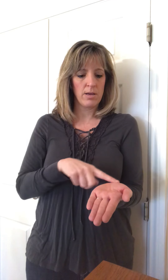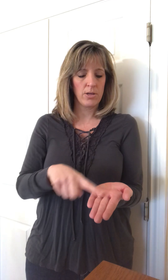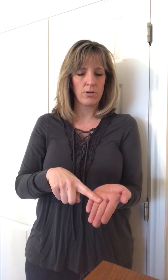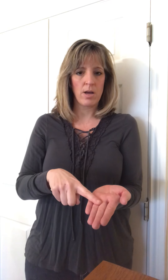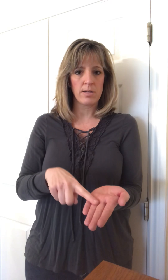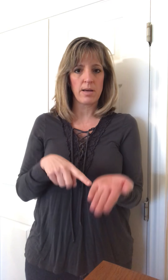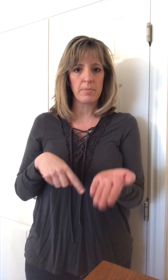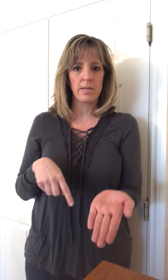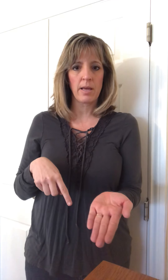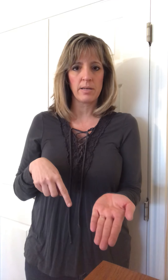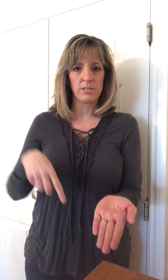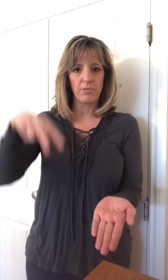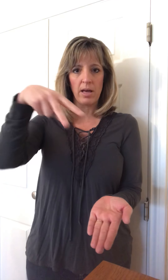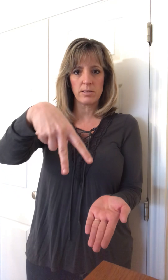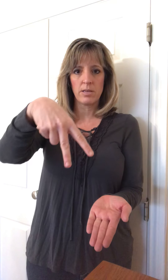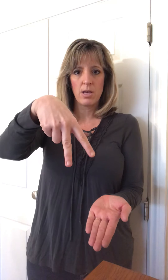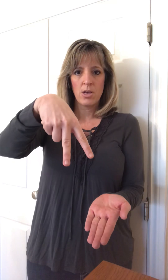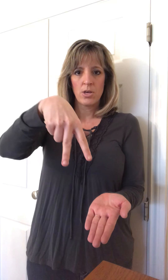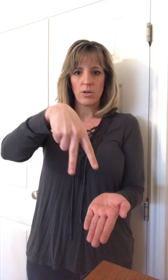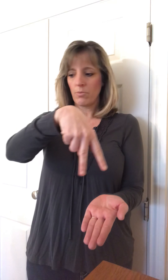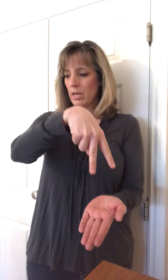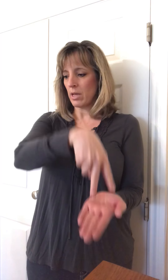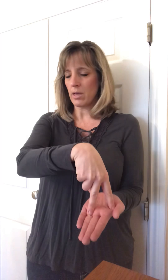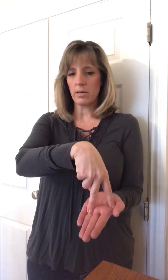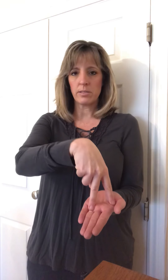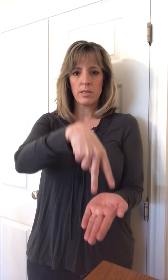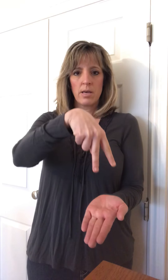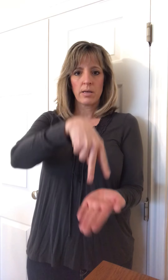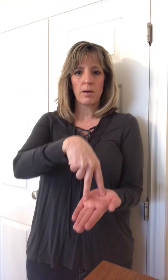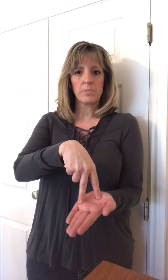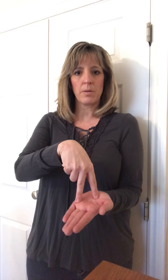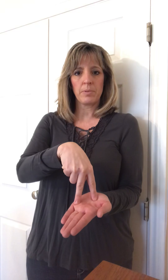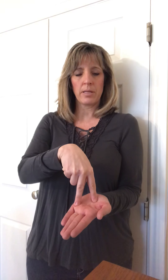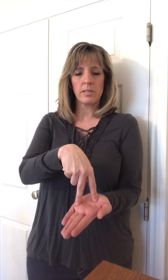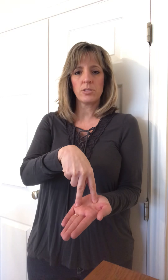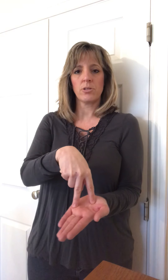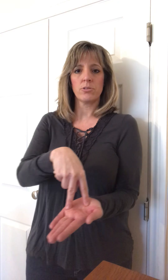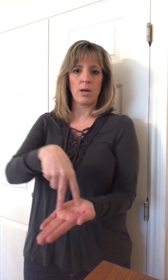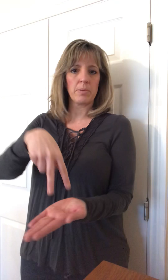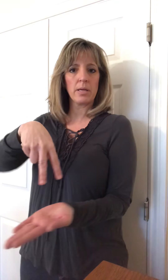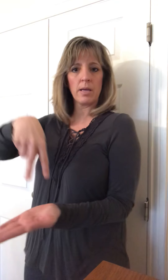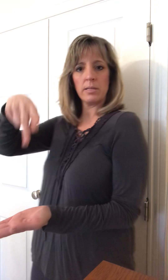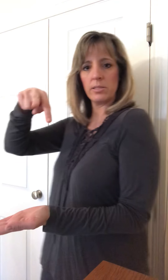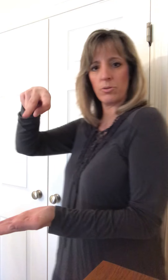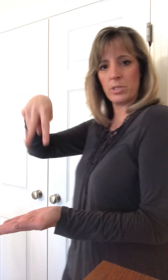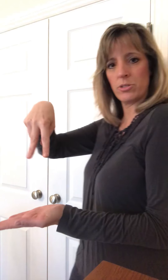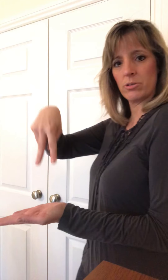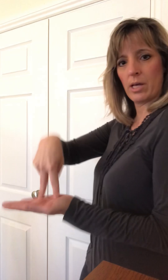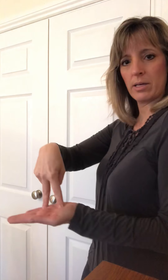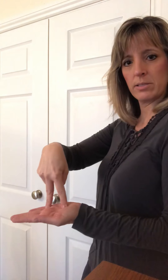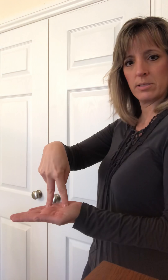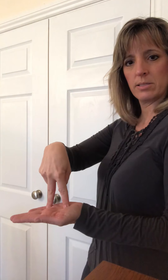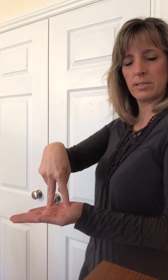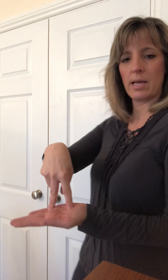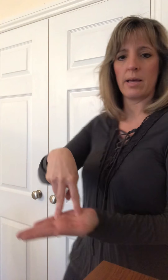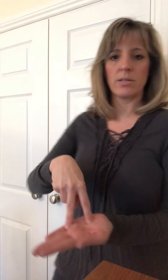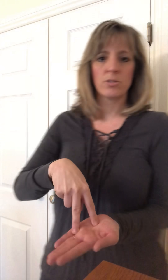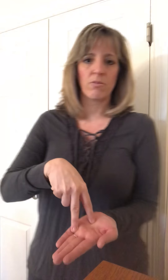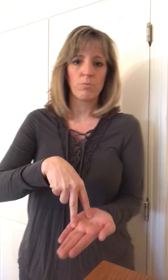Your non-dominant hand is flat. Your right hand comes up like this, so your dominant hand, and so these are your legs. Stand. So if you want to